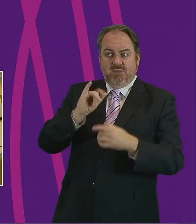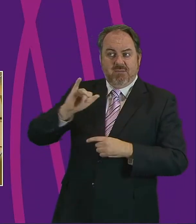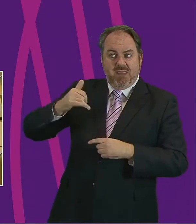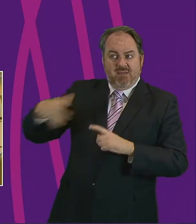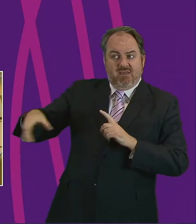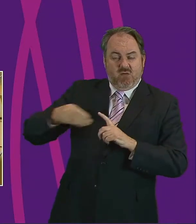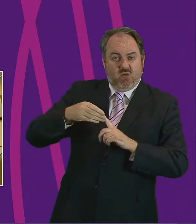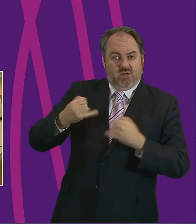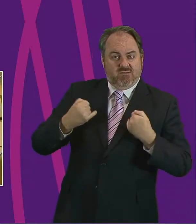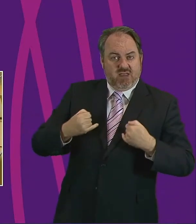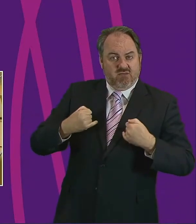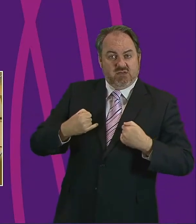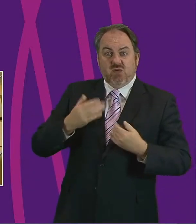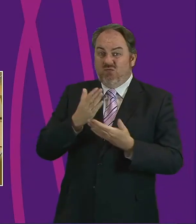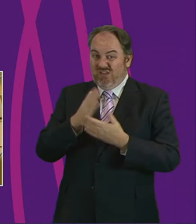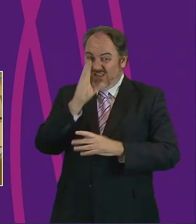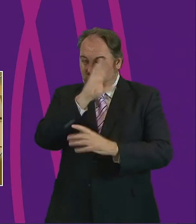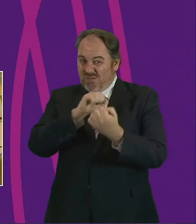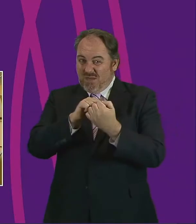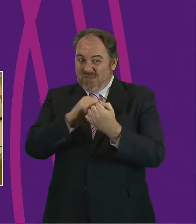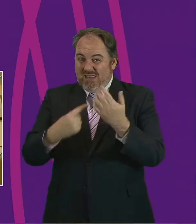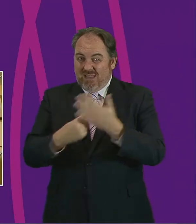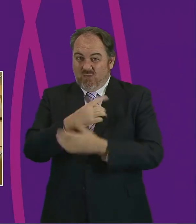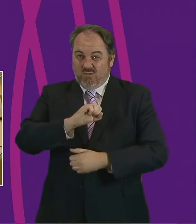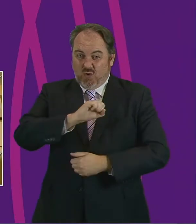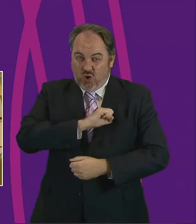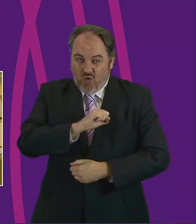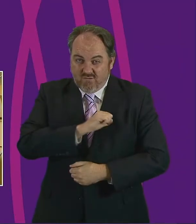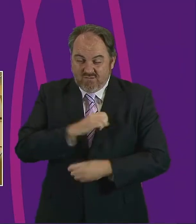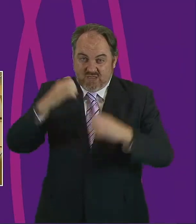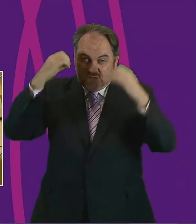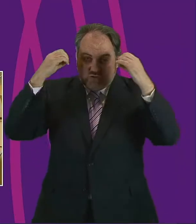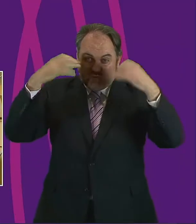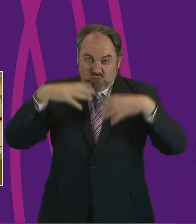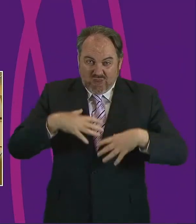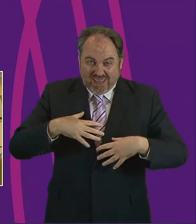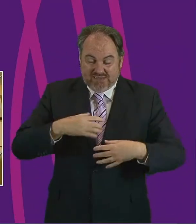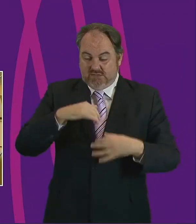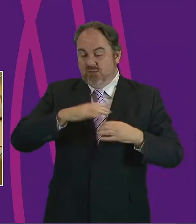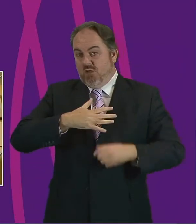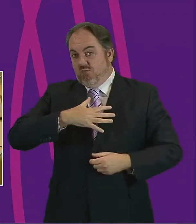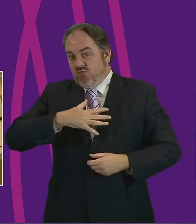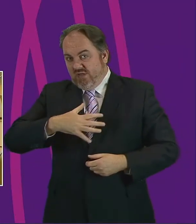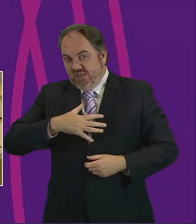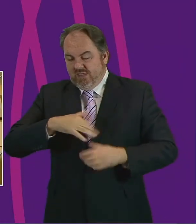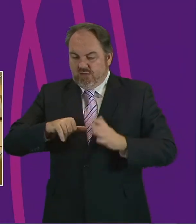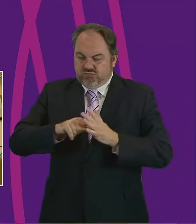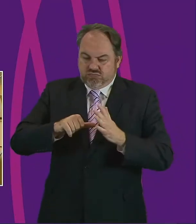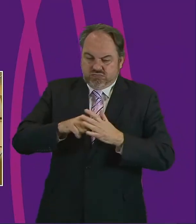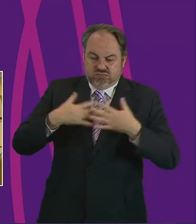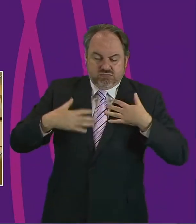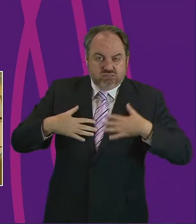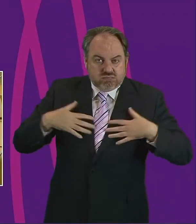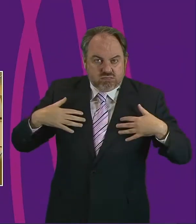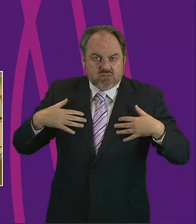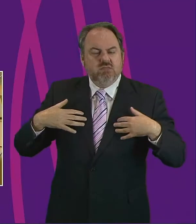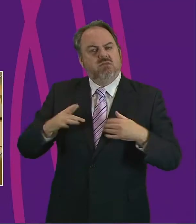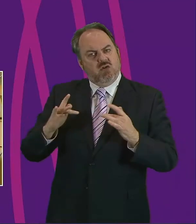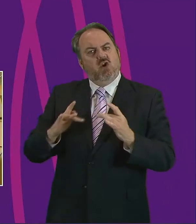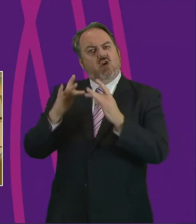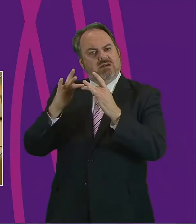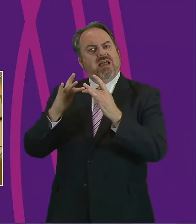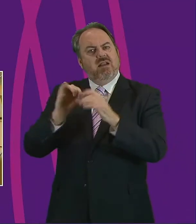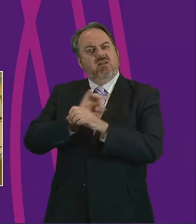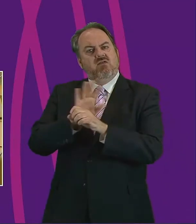that if you have symptoms of COVID-19, you should book a test immediately and follow the advice on self-isolation. And I'll end by